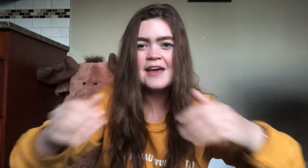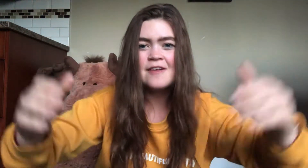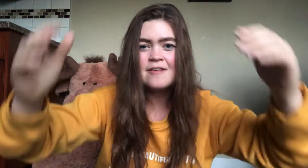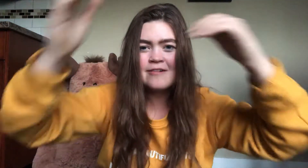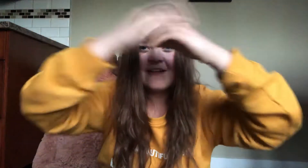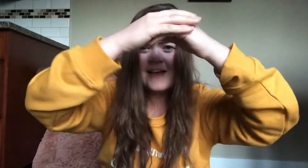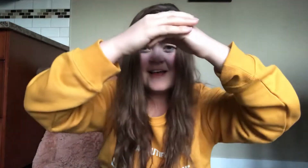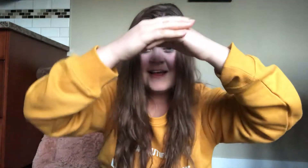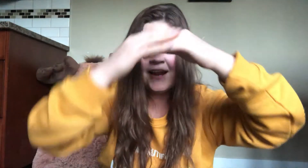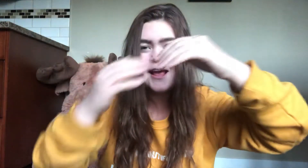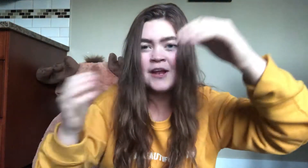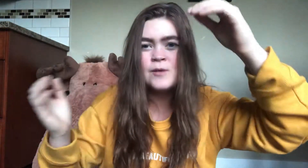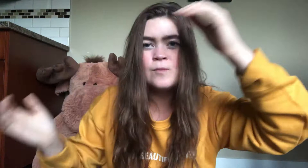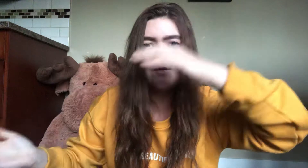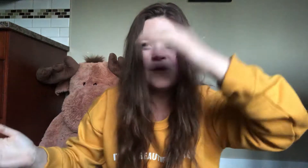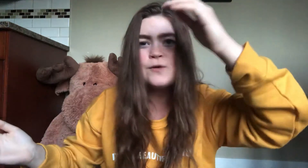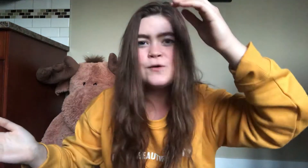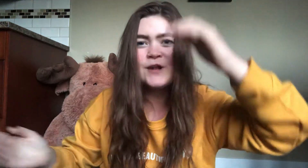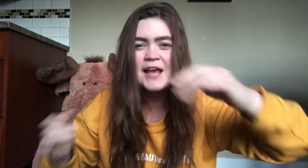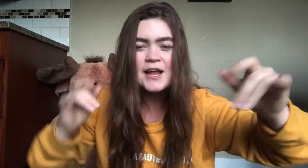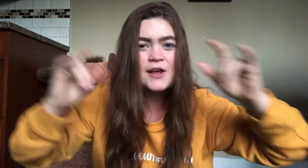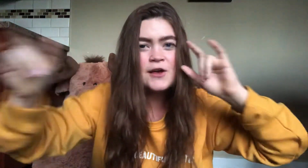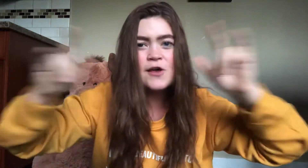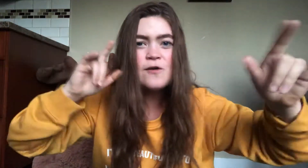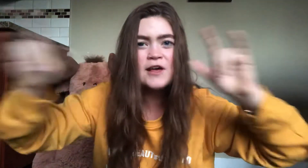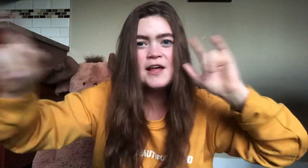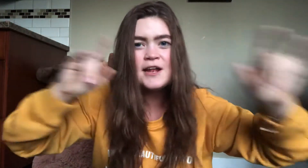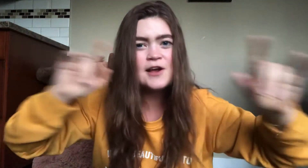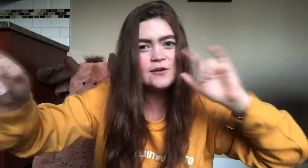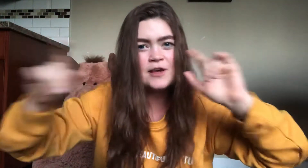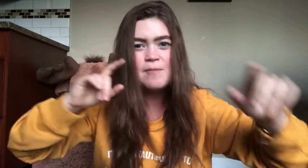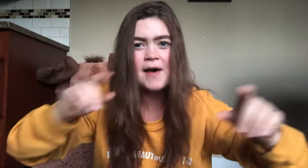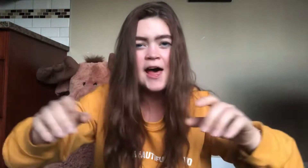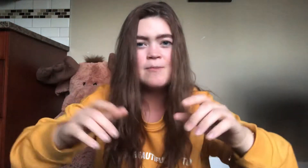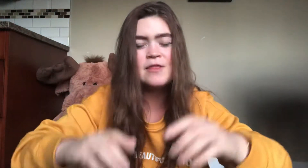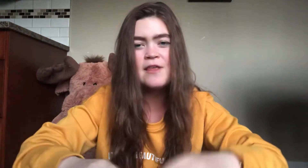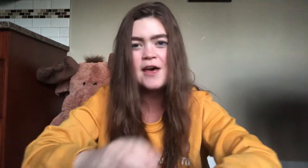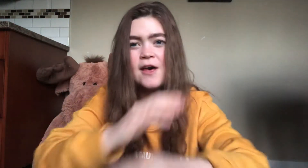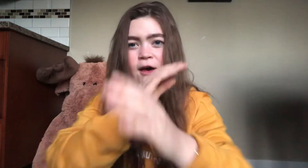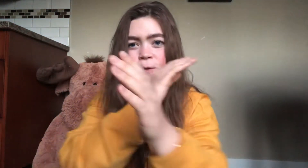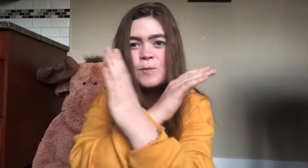There's a sun and a moon and a coconut cream pie, but there,